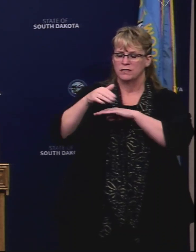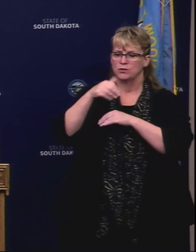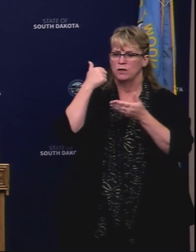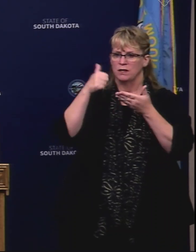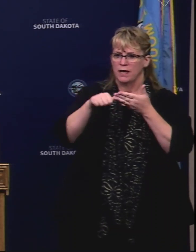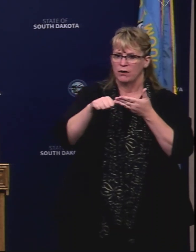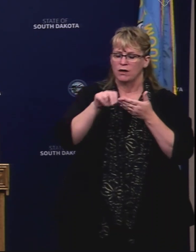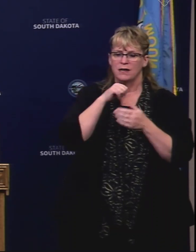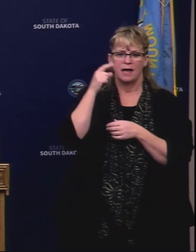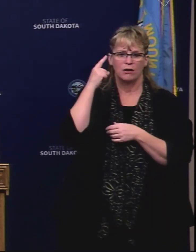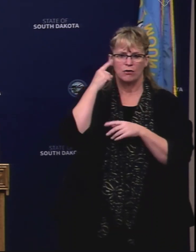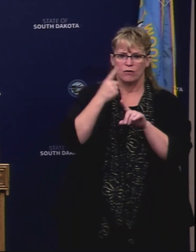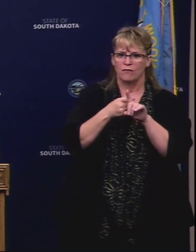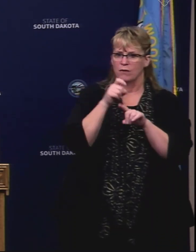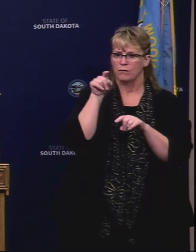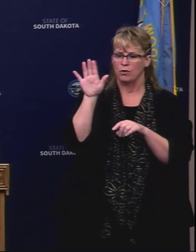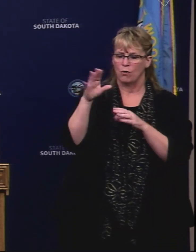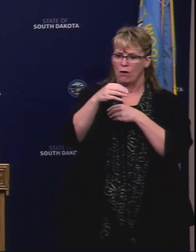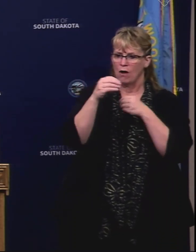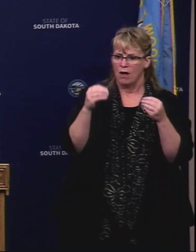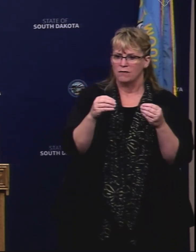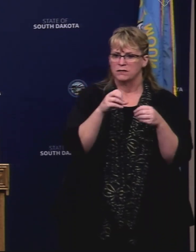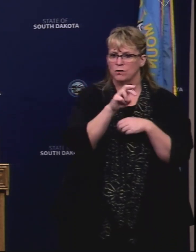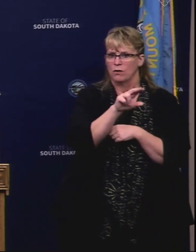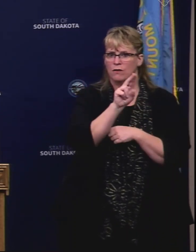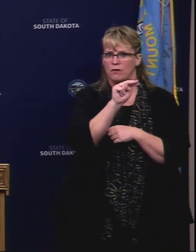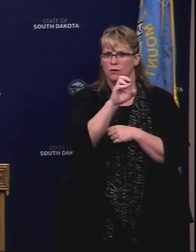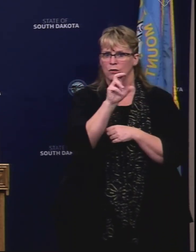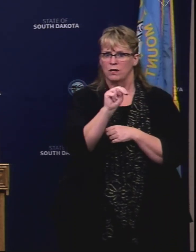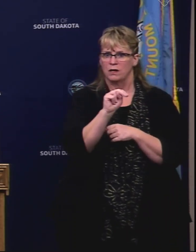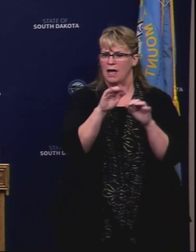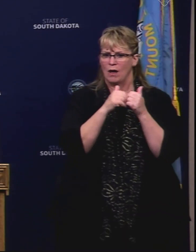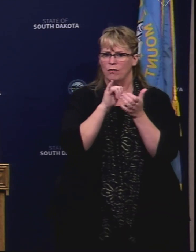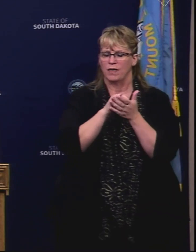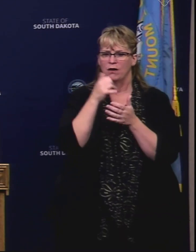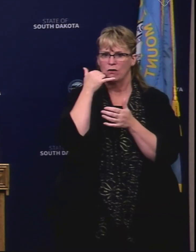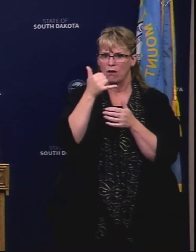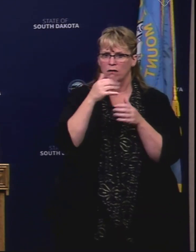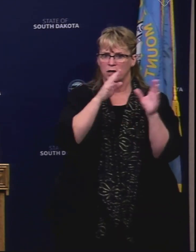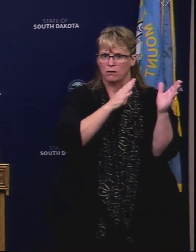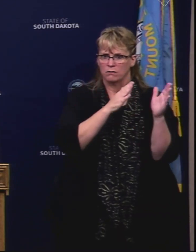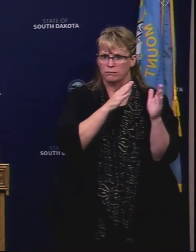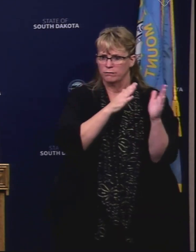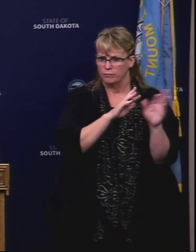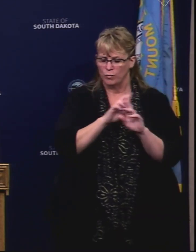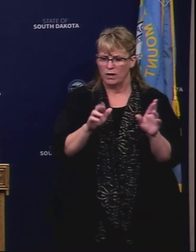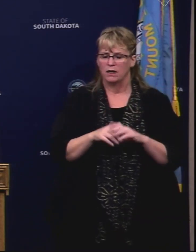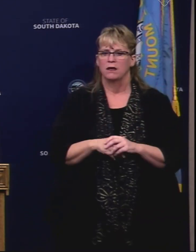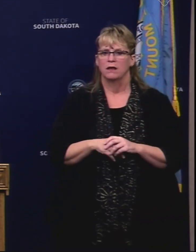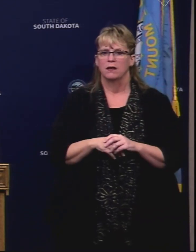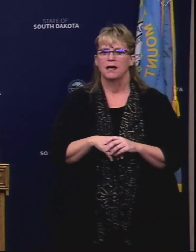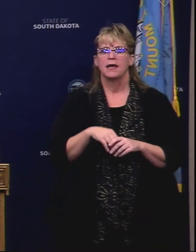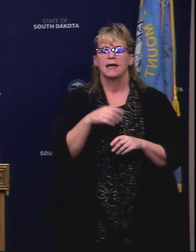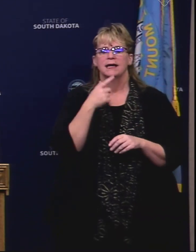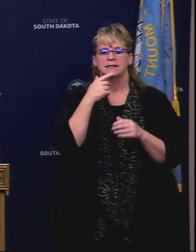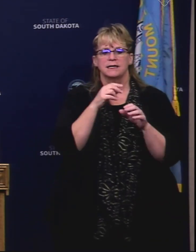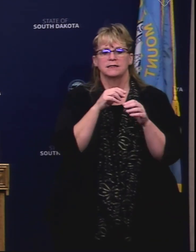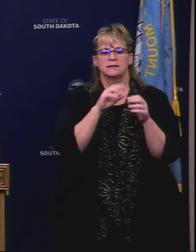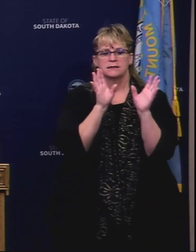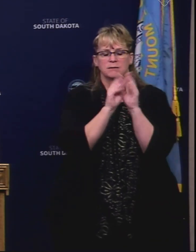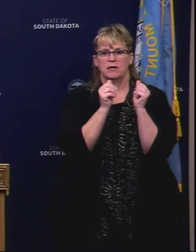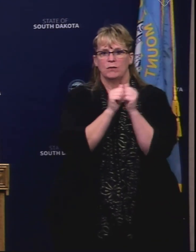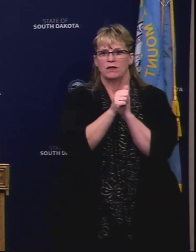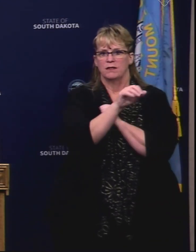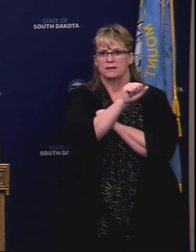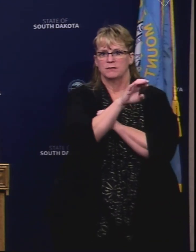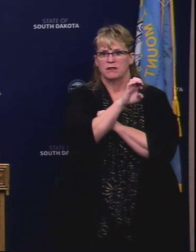Was that with the union, or how did that call get organized? Yeah, the letter specifically asked that I meet with Smithfield employees.